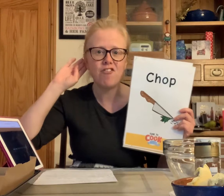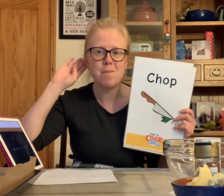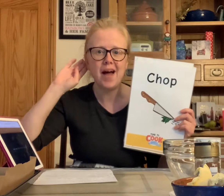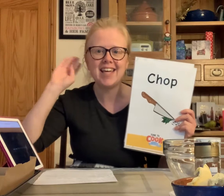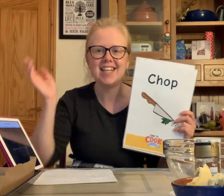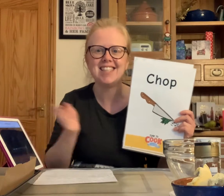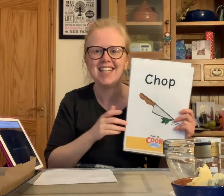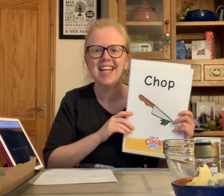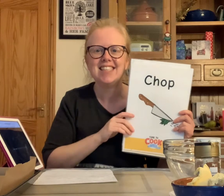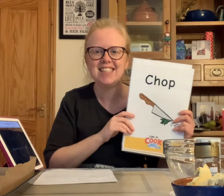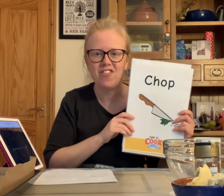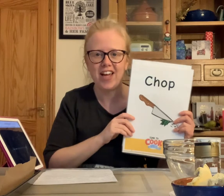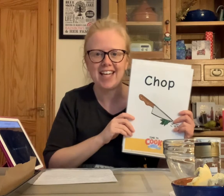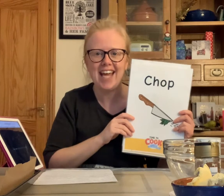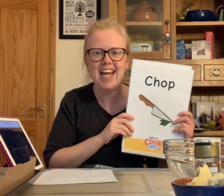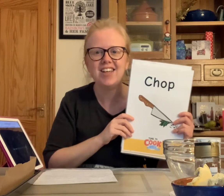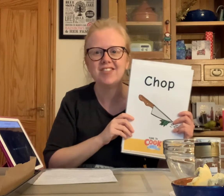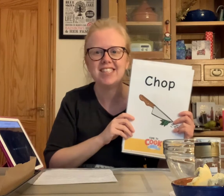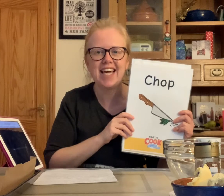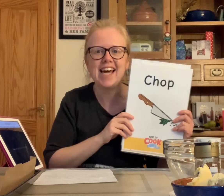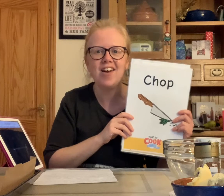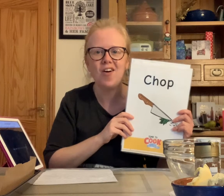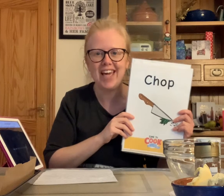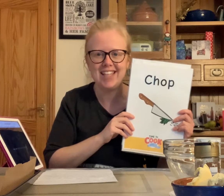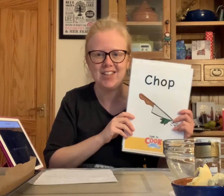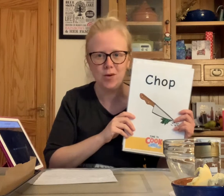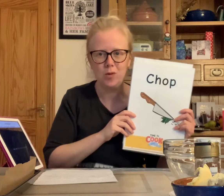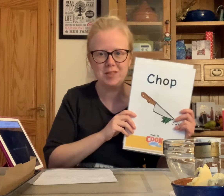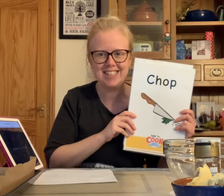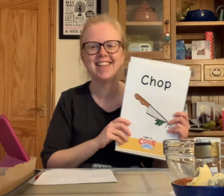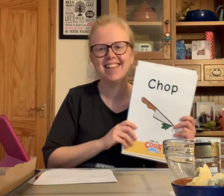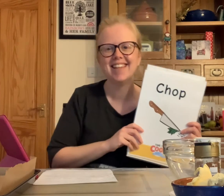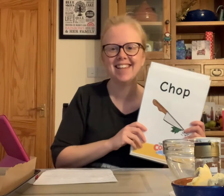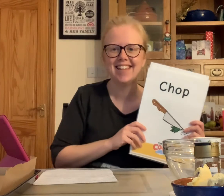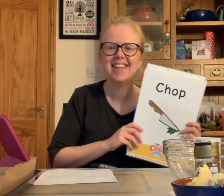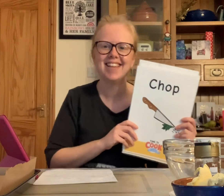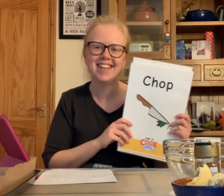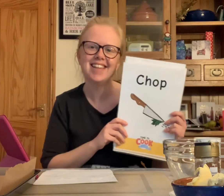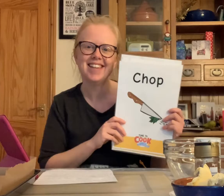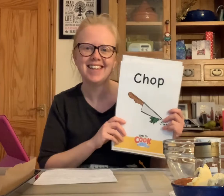my kitchen to see if I can hear you singing along in yours.